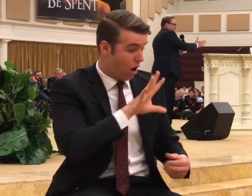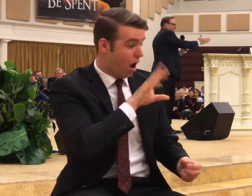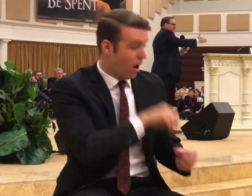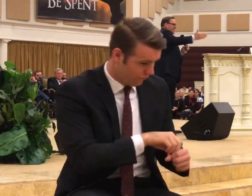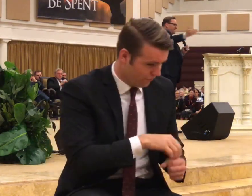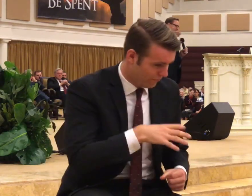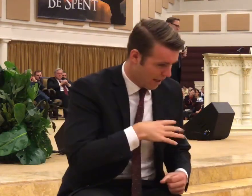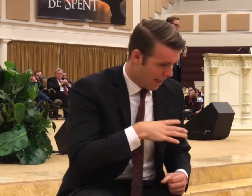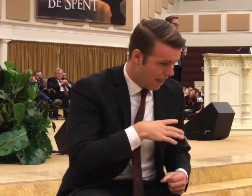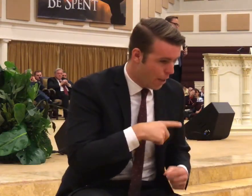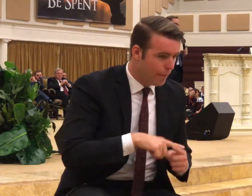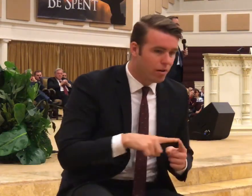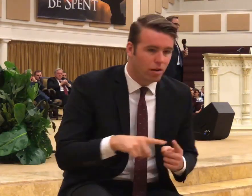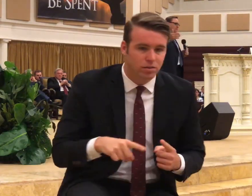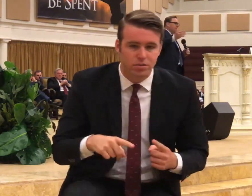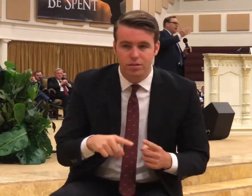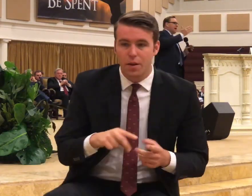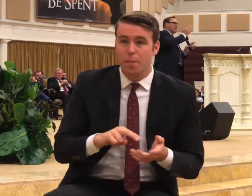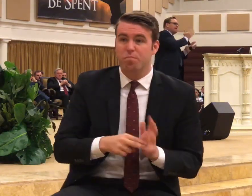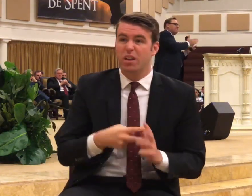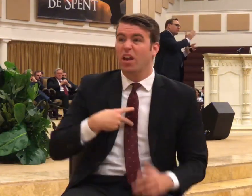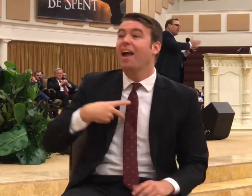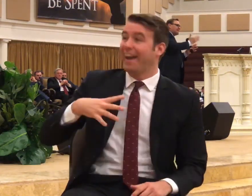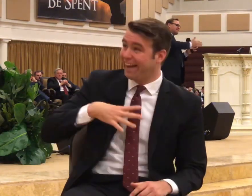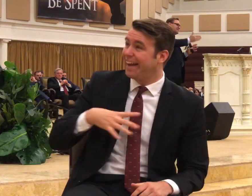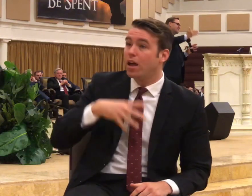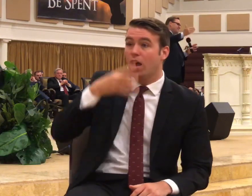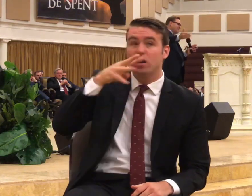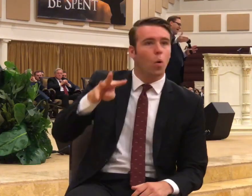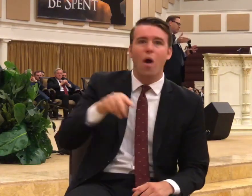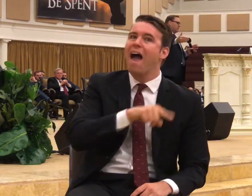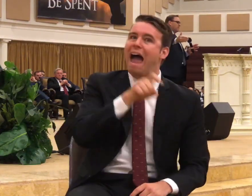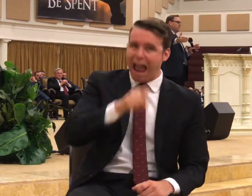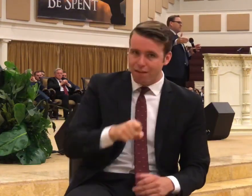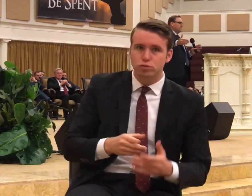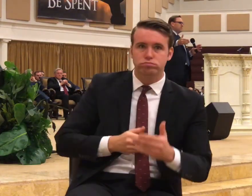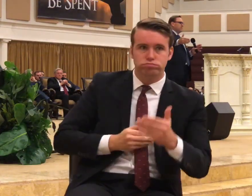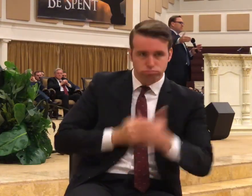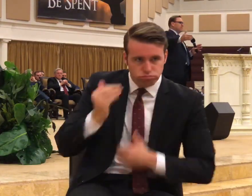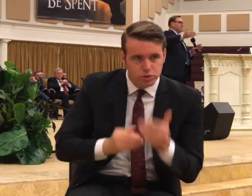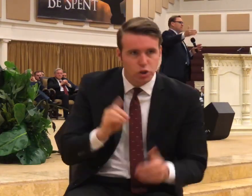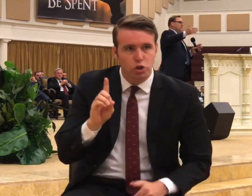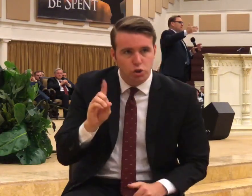battle had to be lived out. And in the process of the battle,